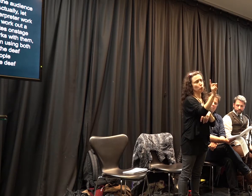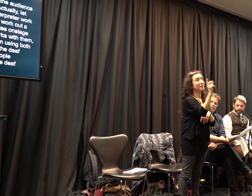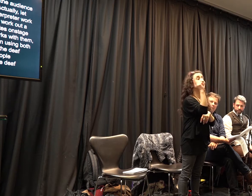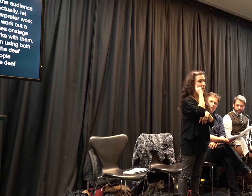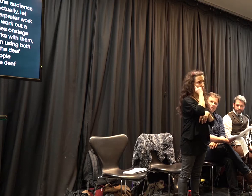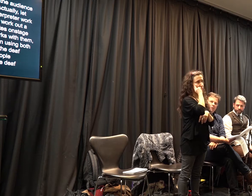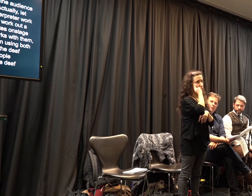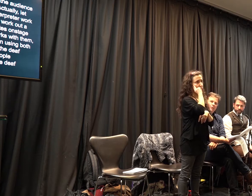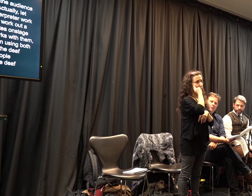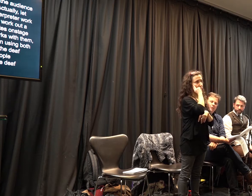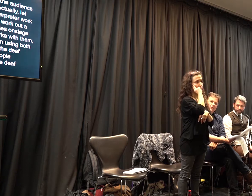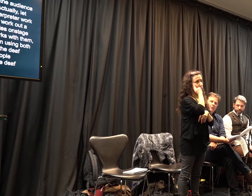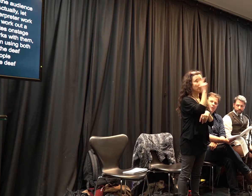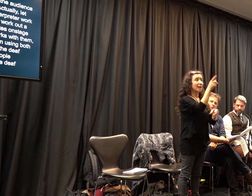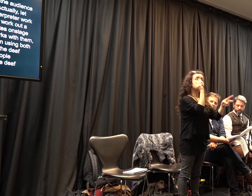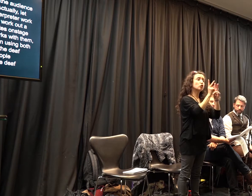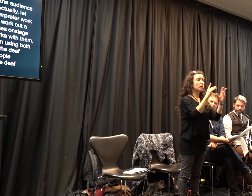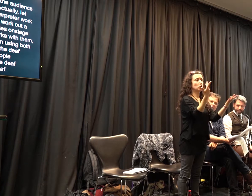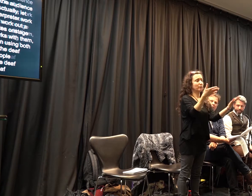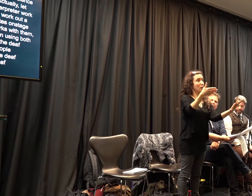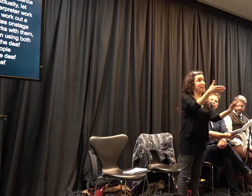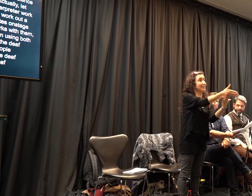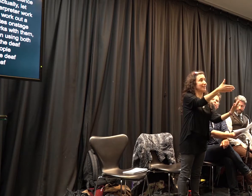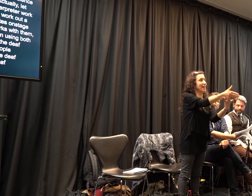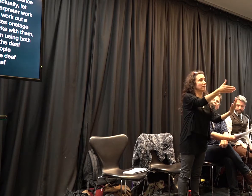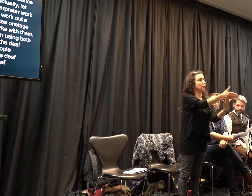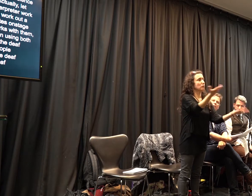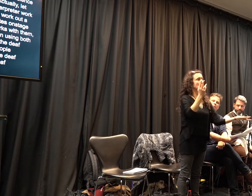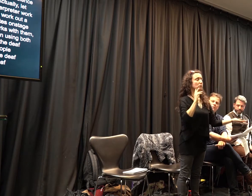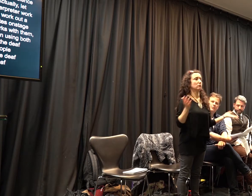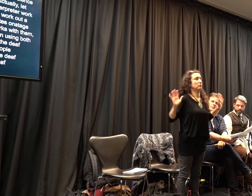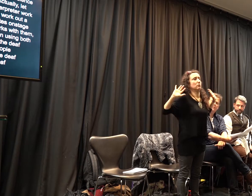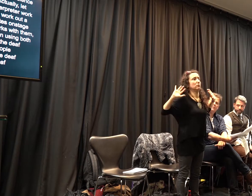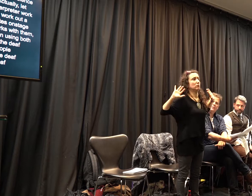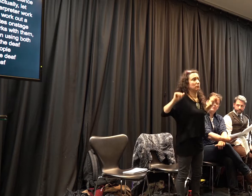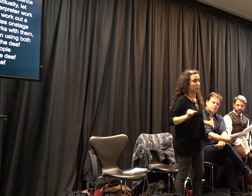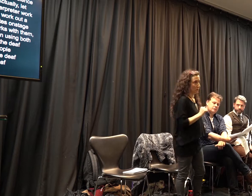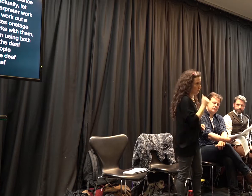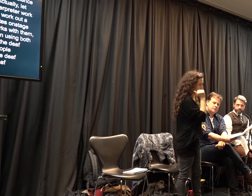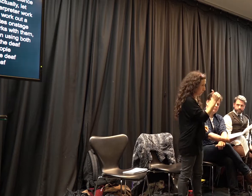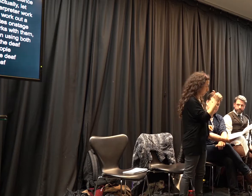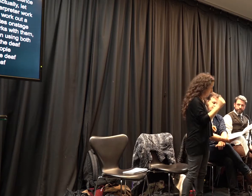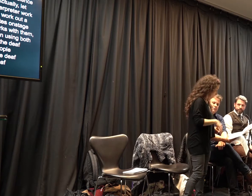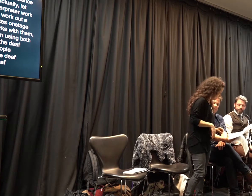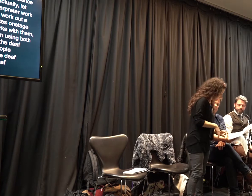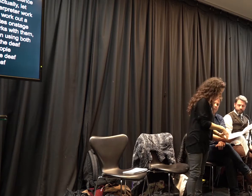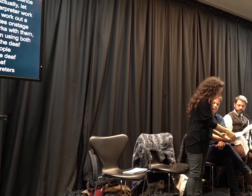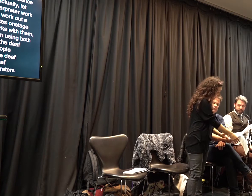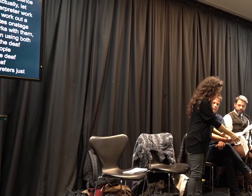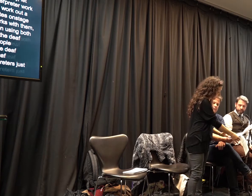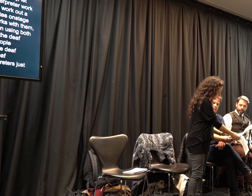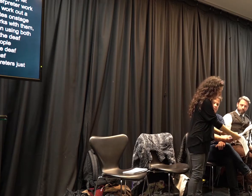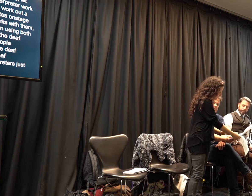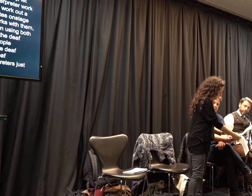Do interpreters represent the deaf community? No. Deaf people do. The interpreters just provide the